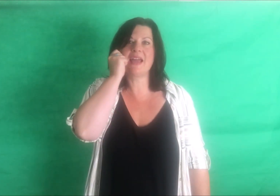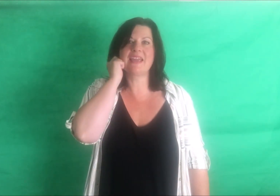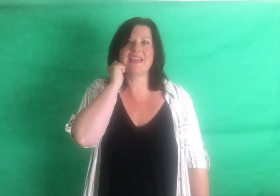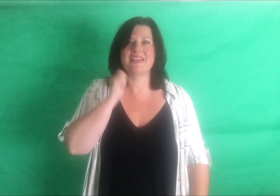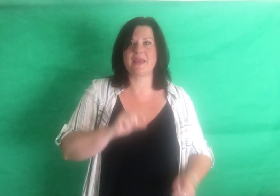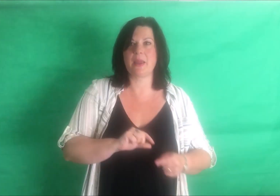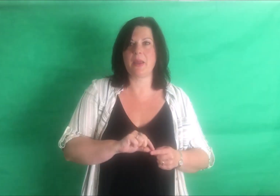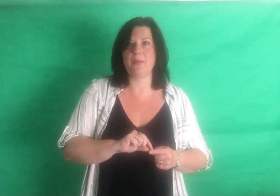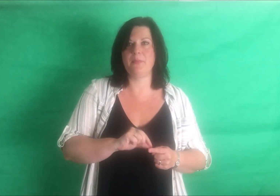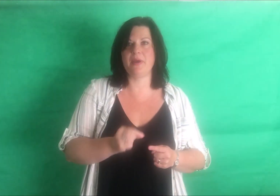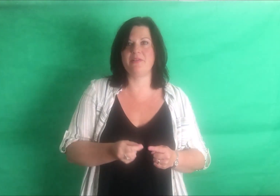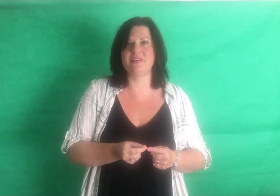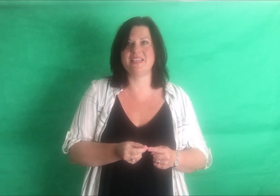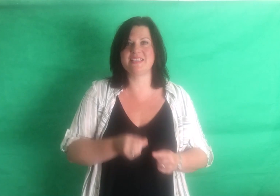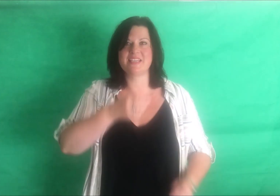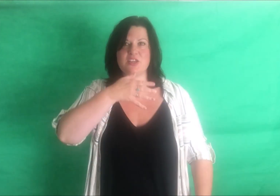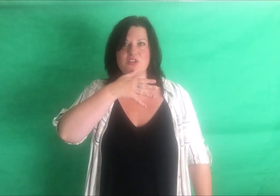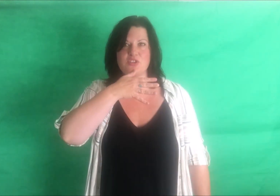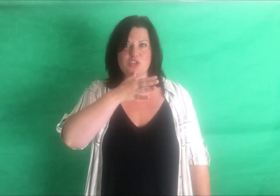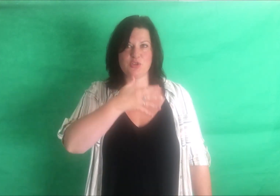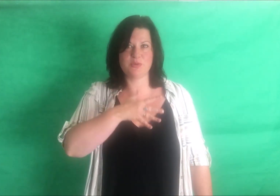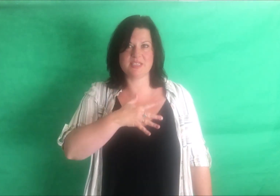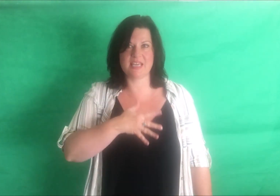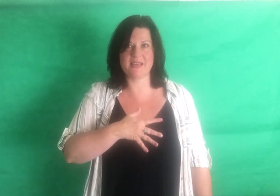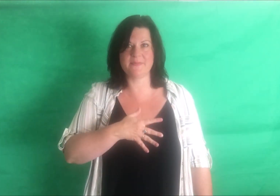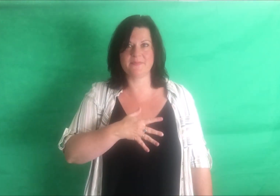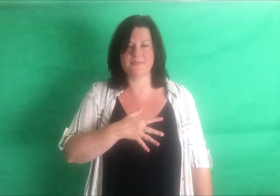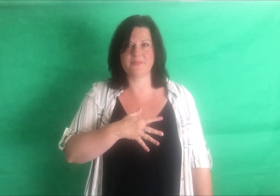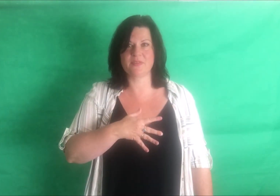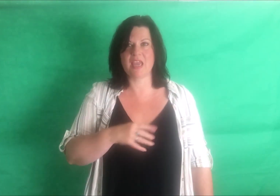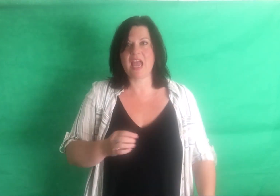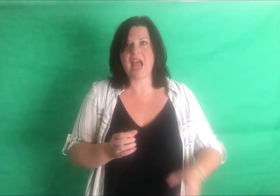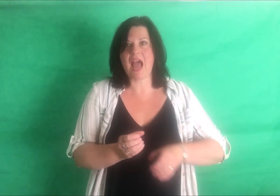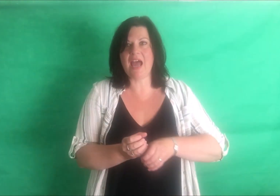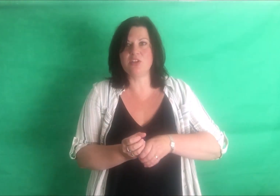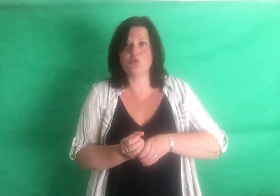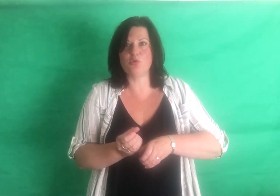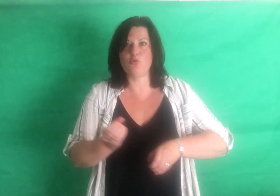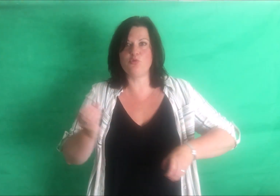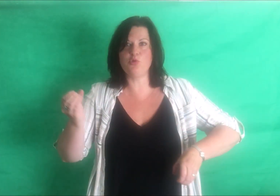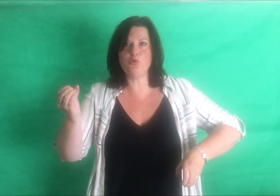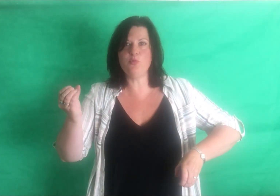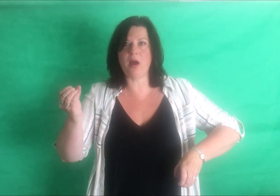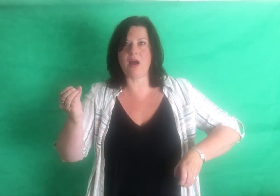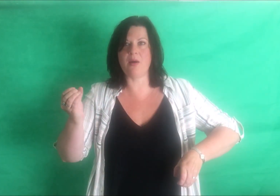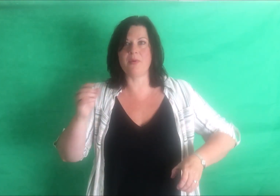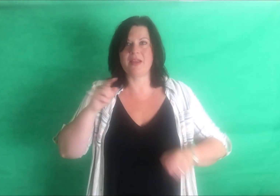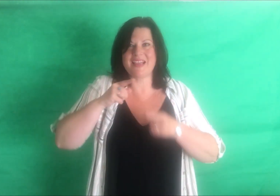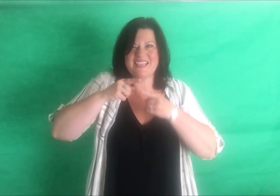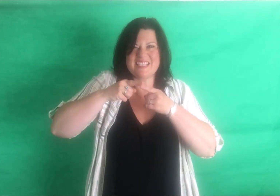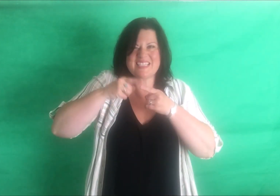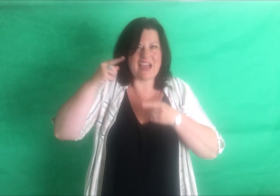black berries, juicy, and rhubarb,